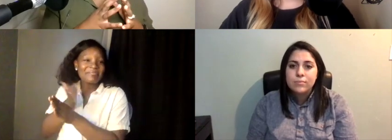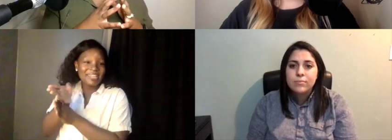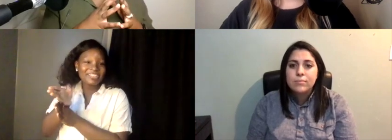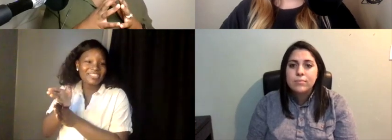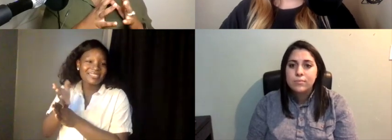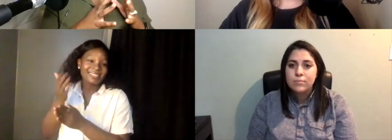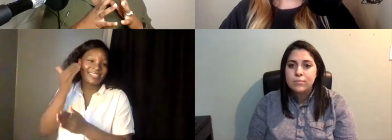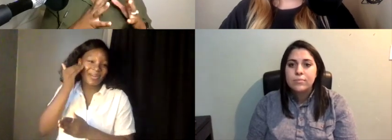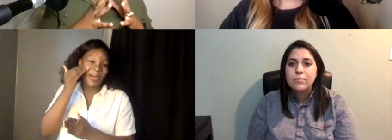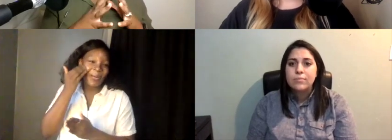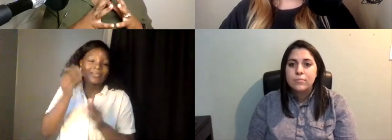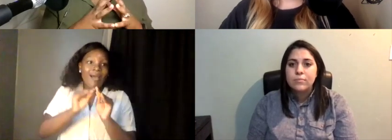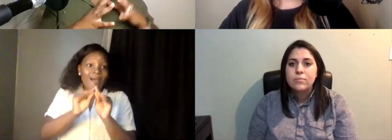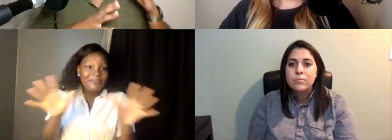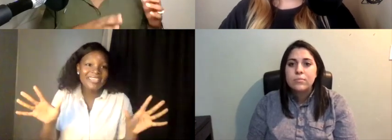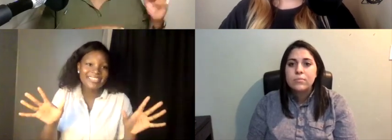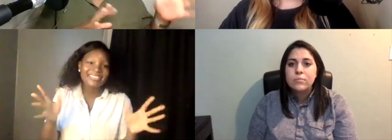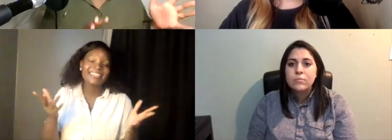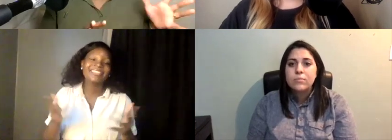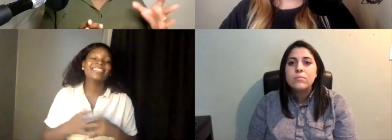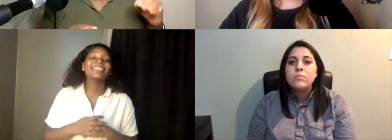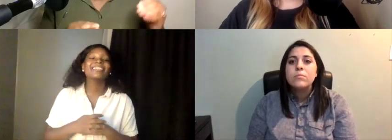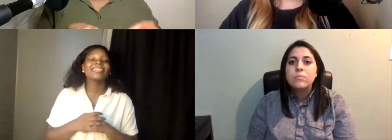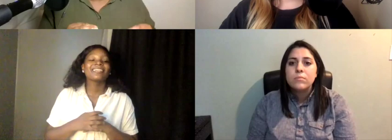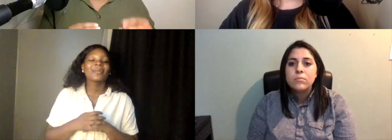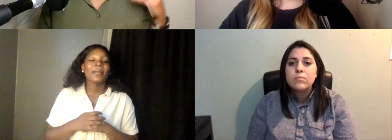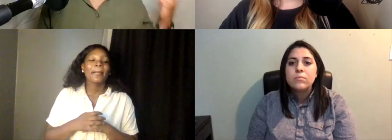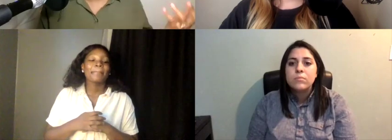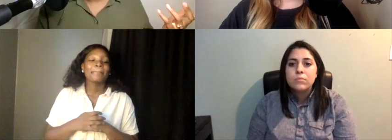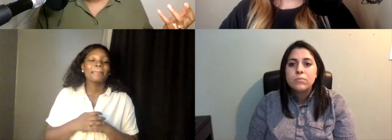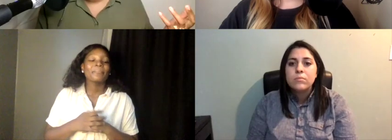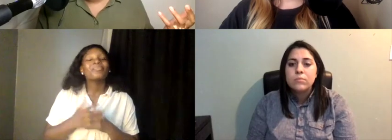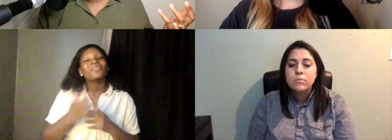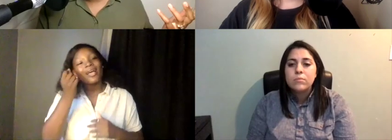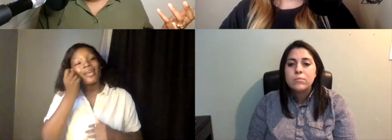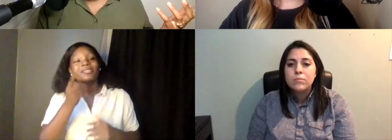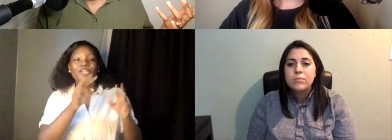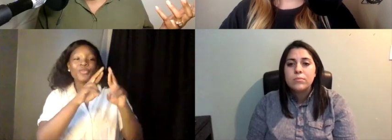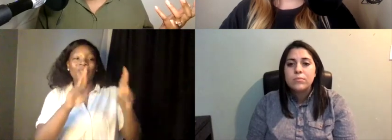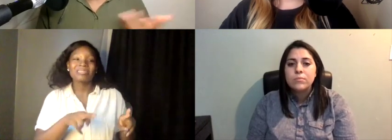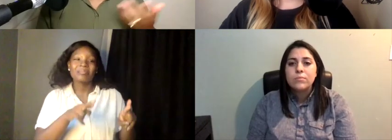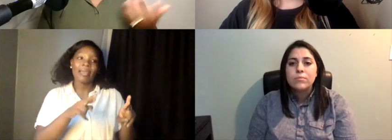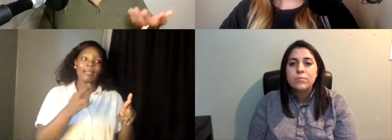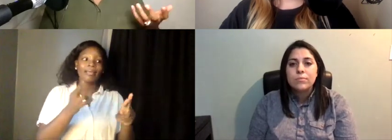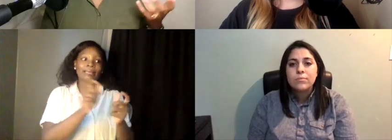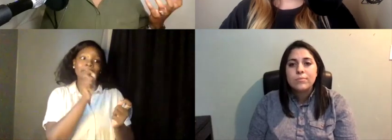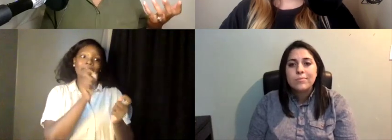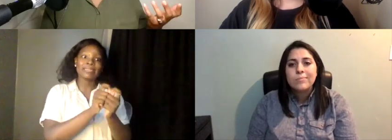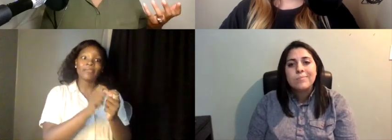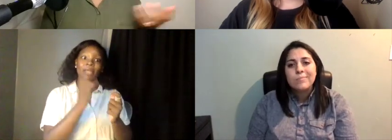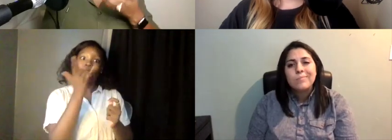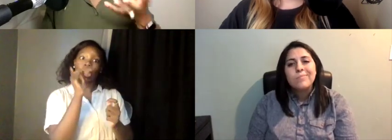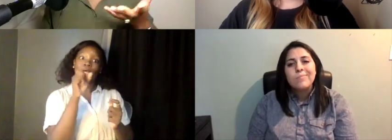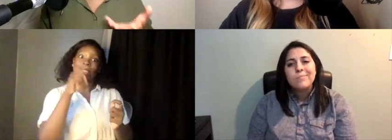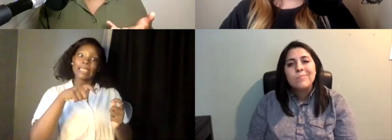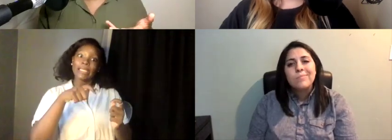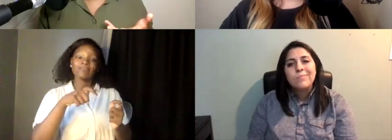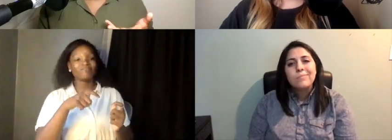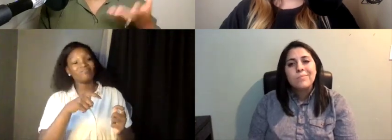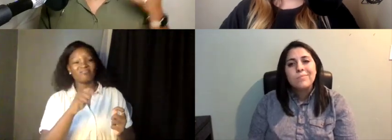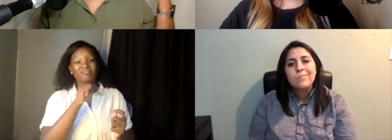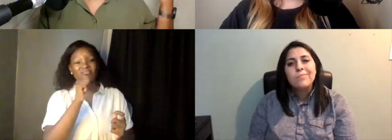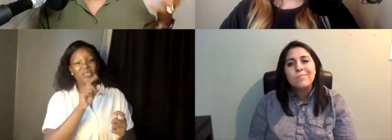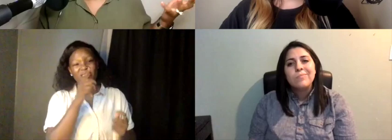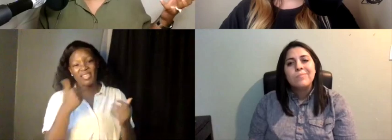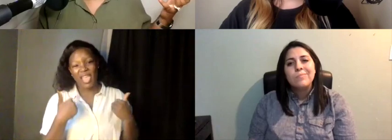that there's no exact way for your resume to look, right? It really is just depending, or like, say you're,